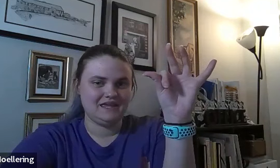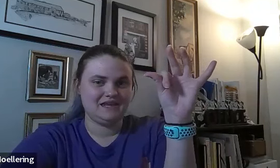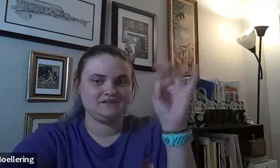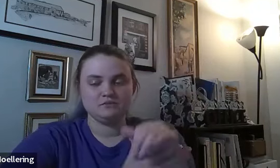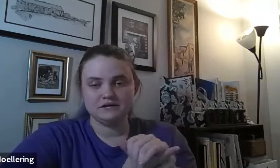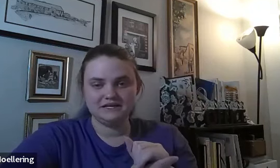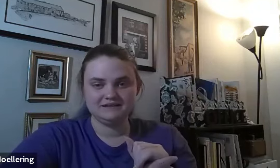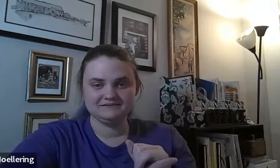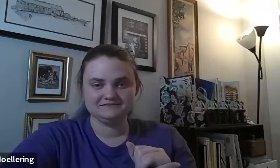Then 20.